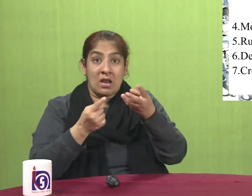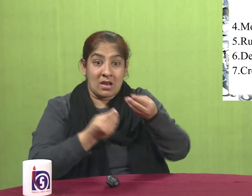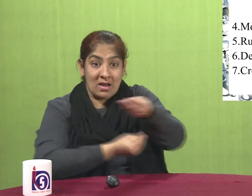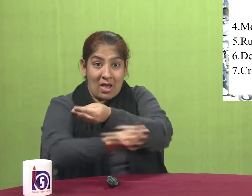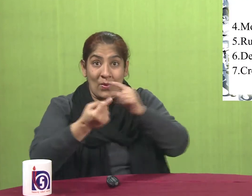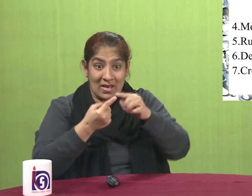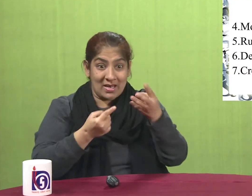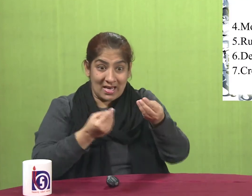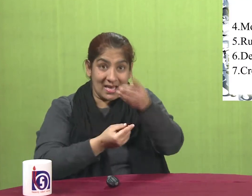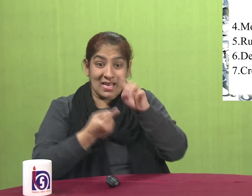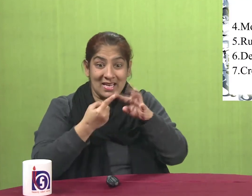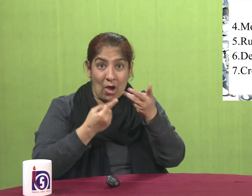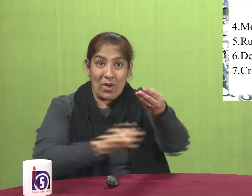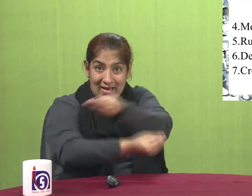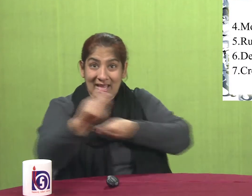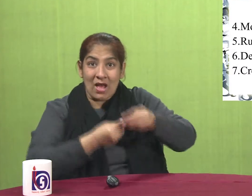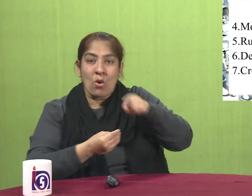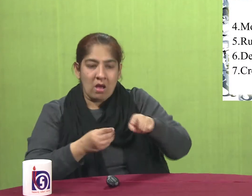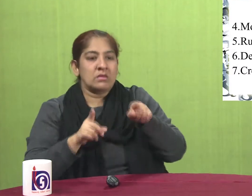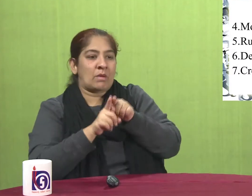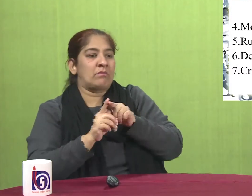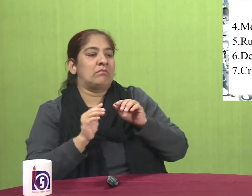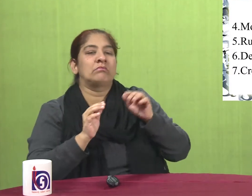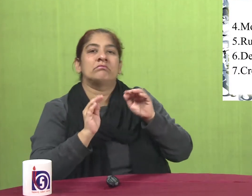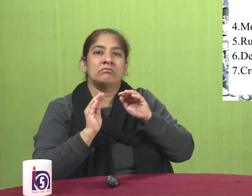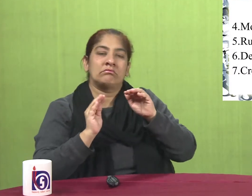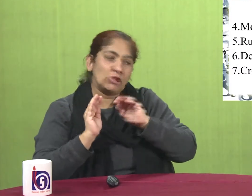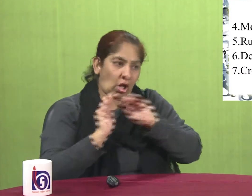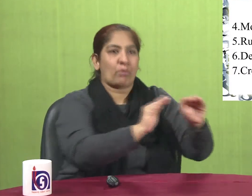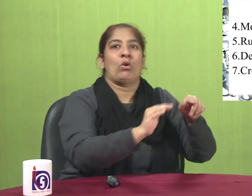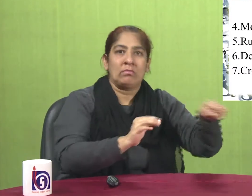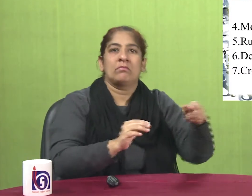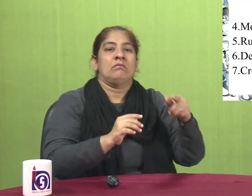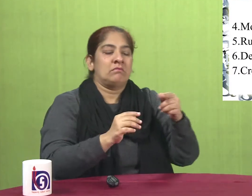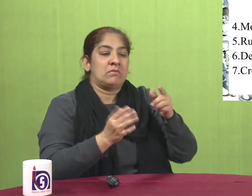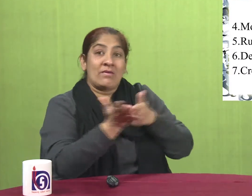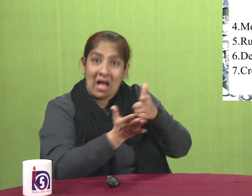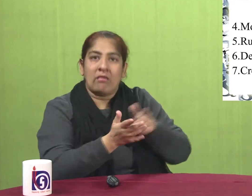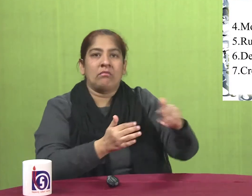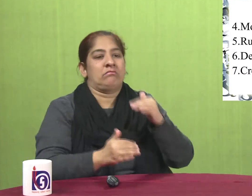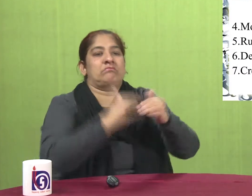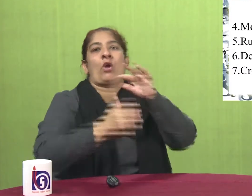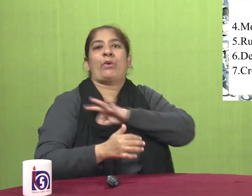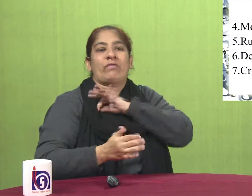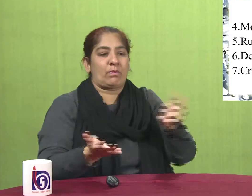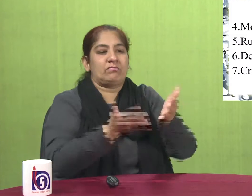Rural areas have their own economic benefits and their